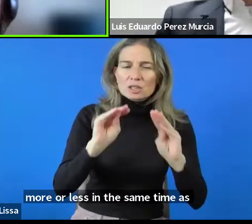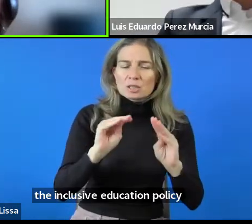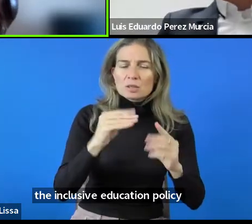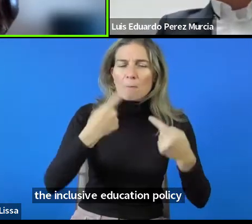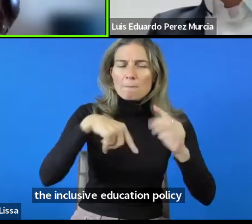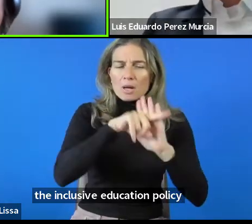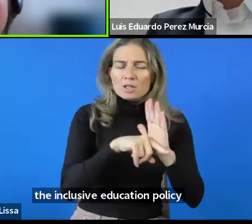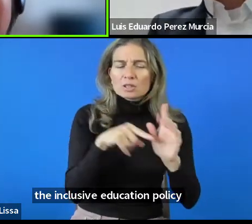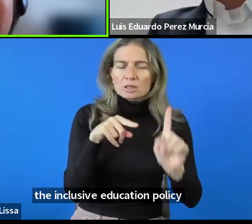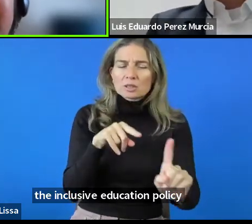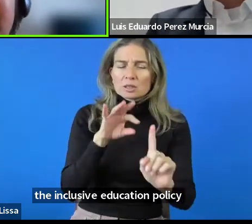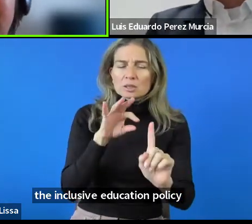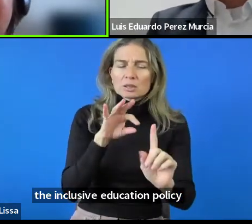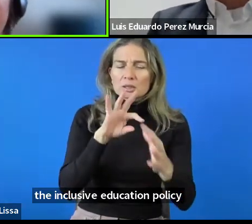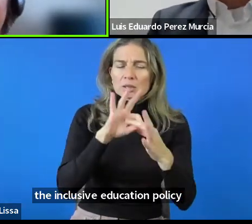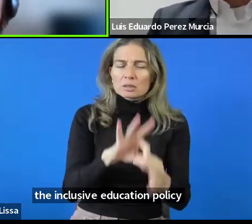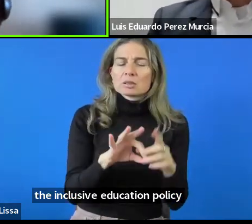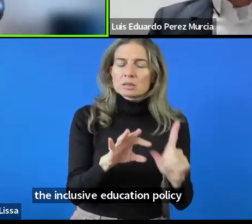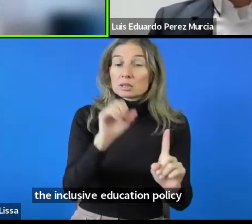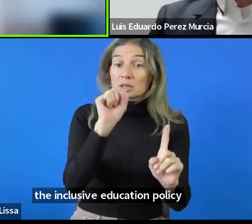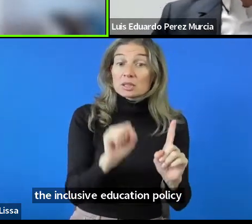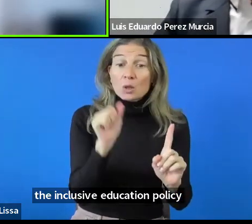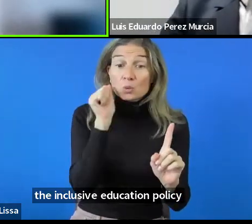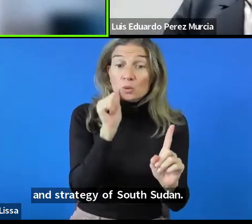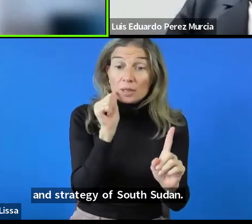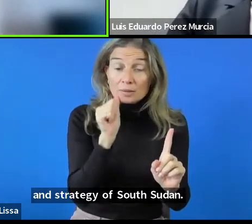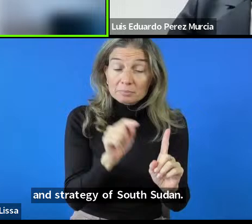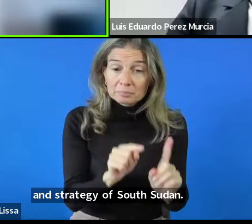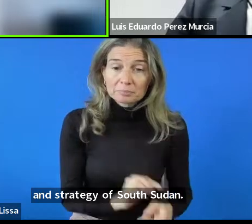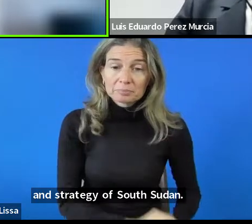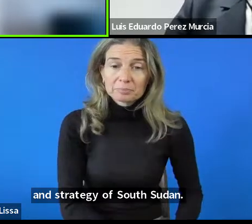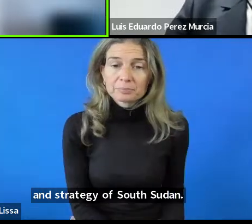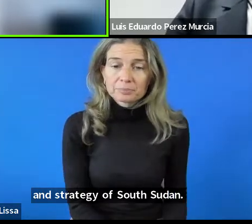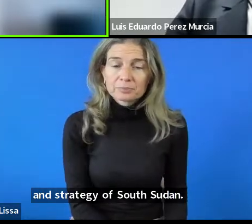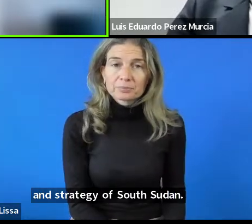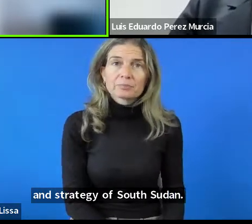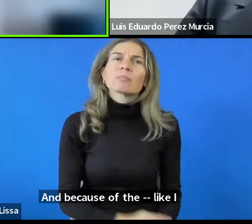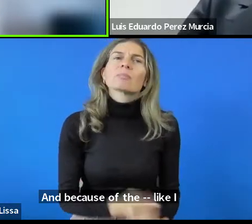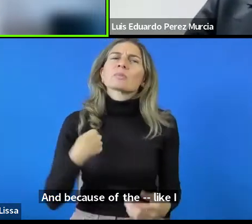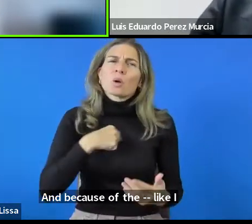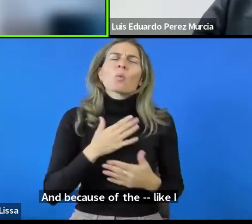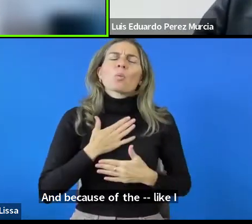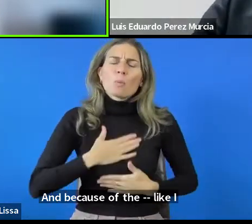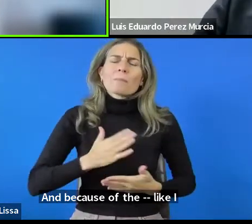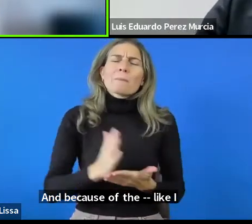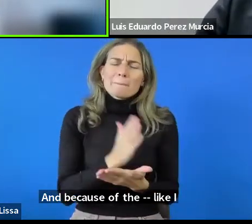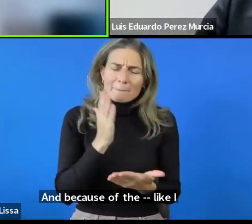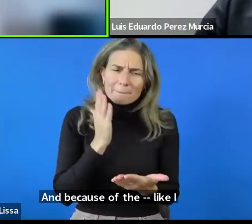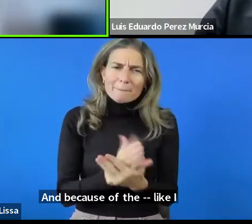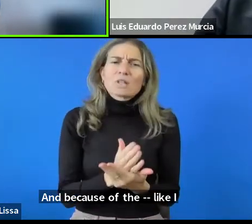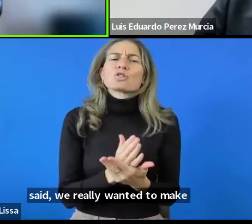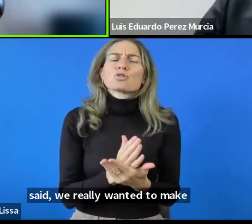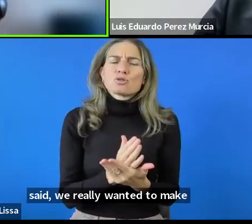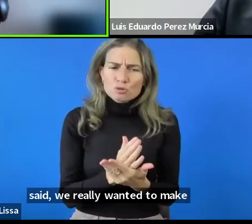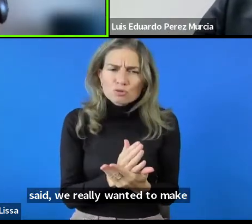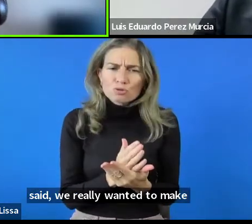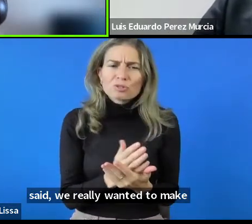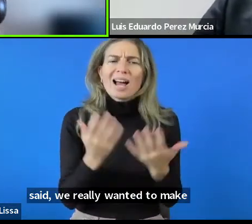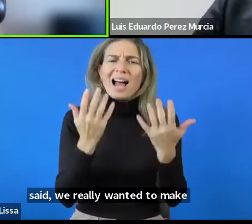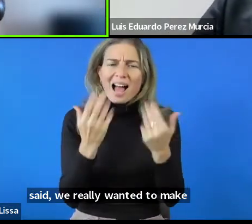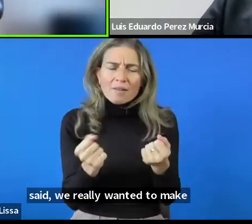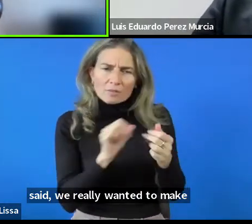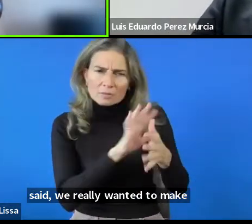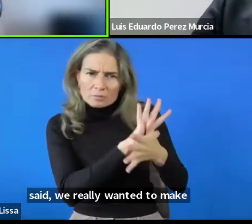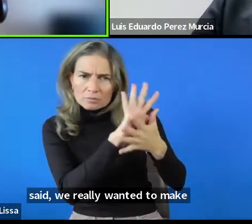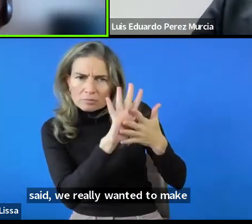Sudan. And because of the, and like I said, we wanted to really make sure that there are things in place, particularly around